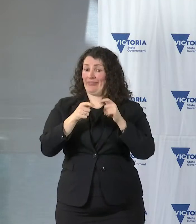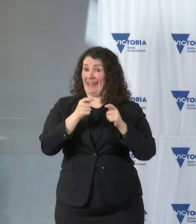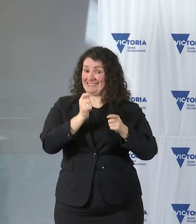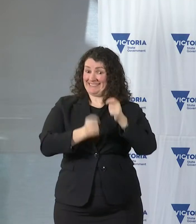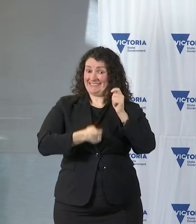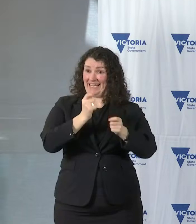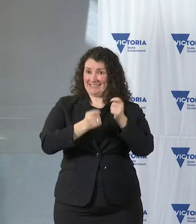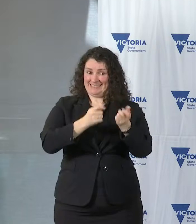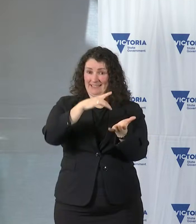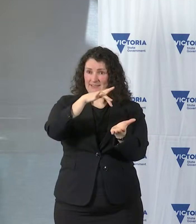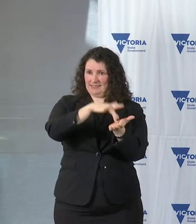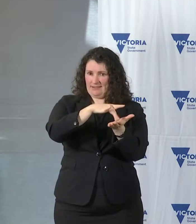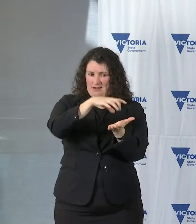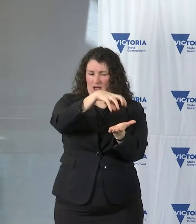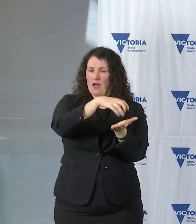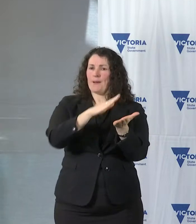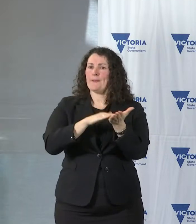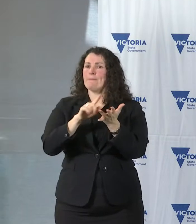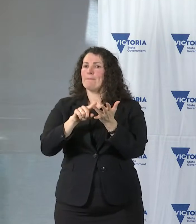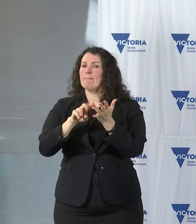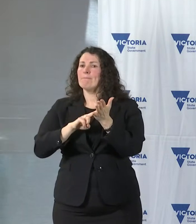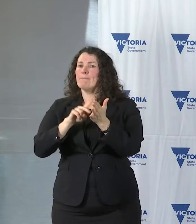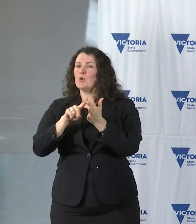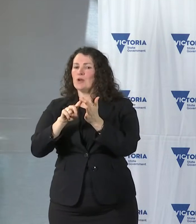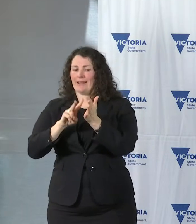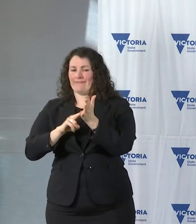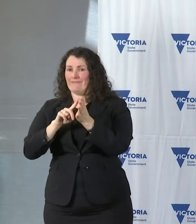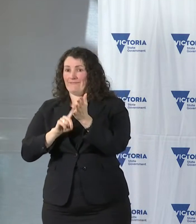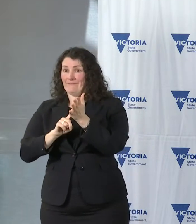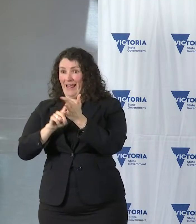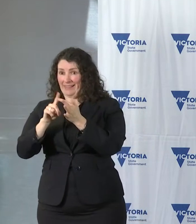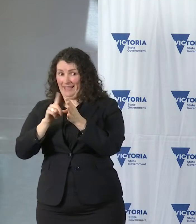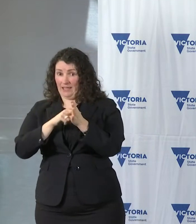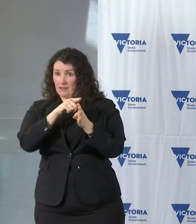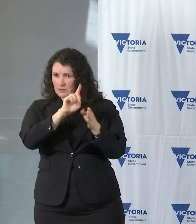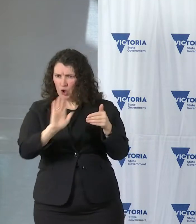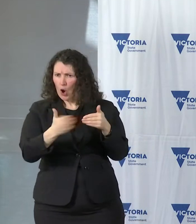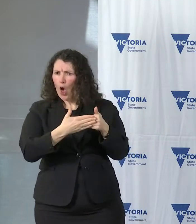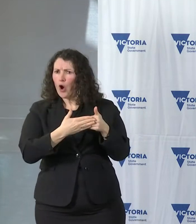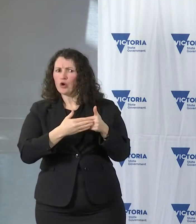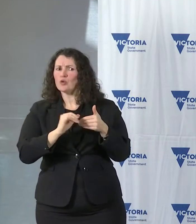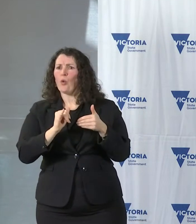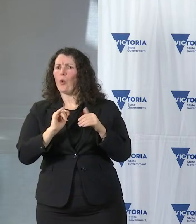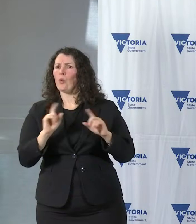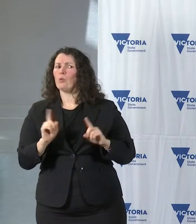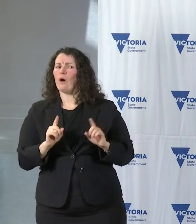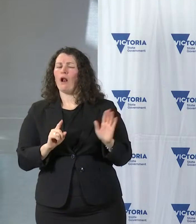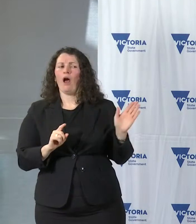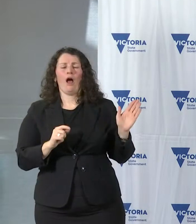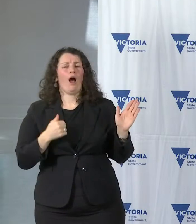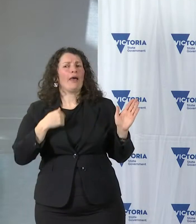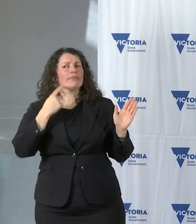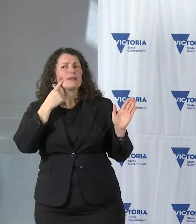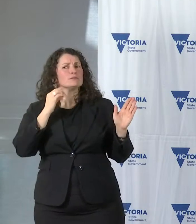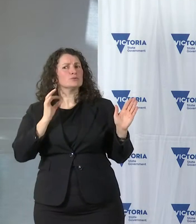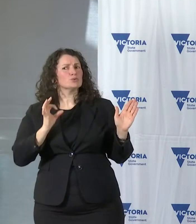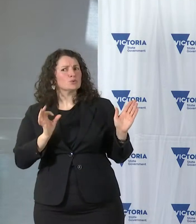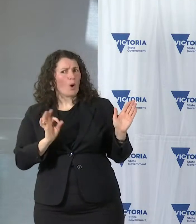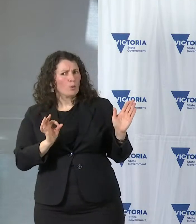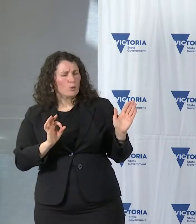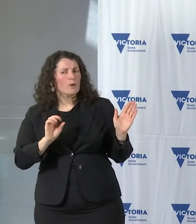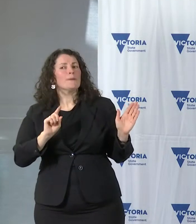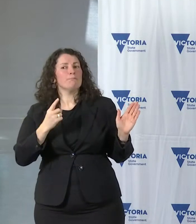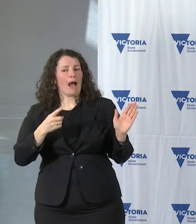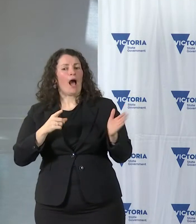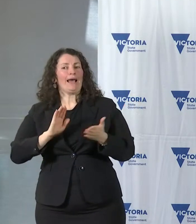moment, and we'll go through all the processes of checking, of testing, of cleaning, of all